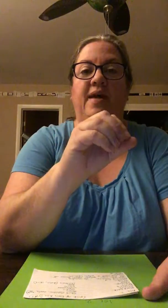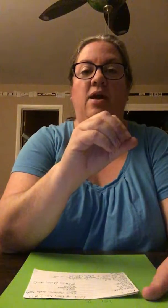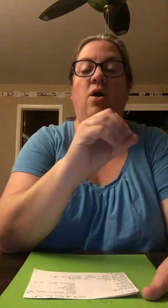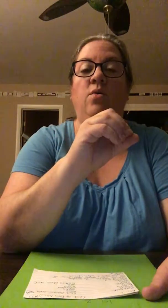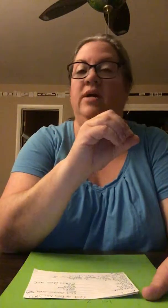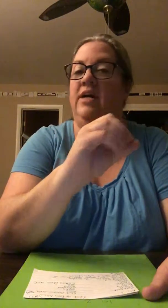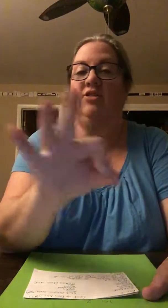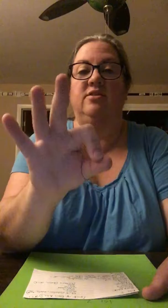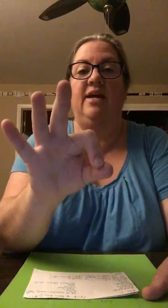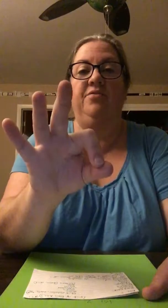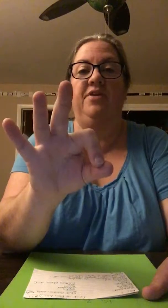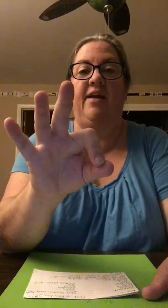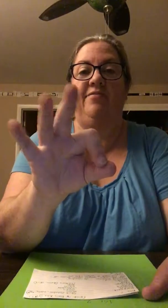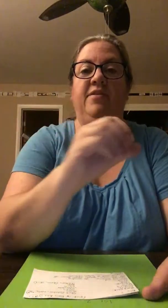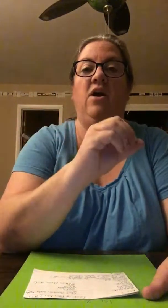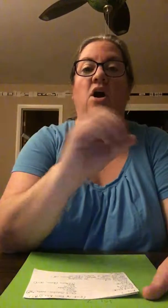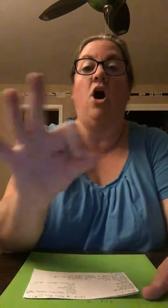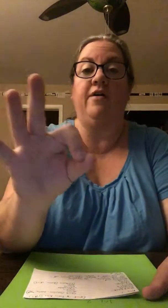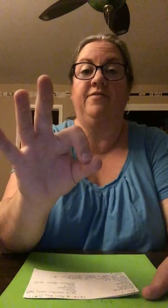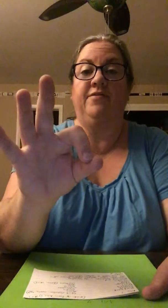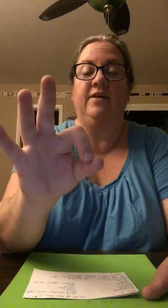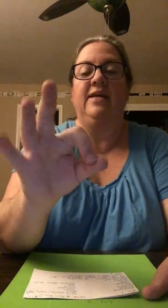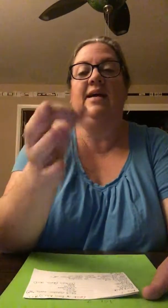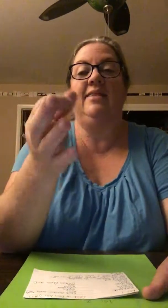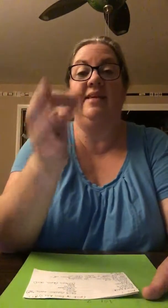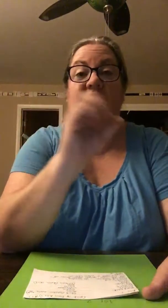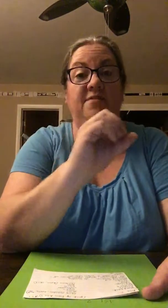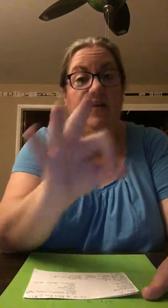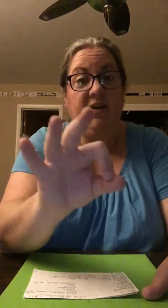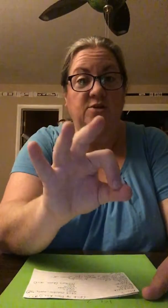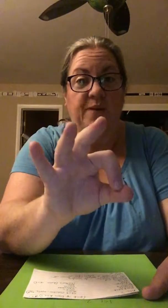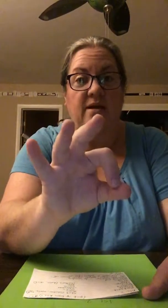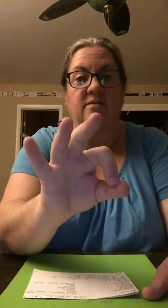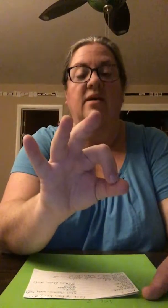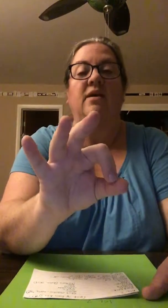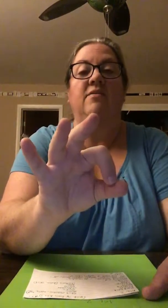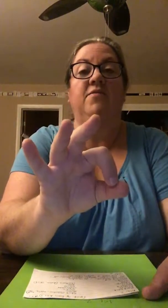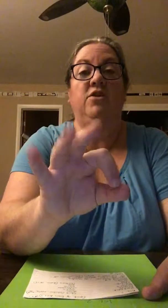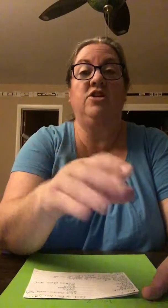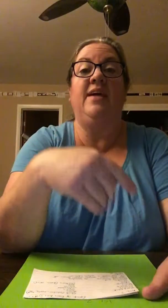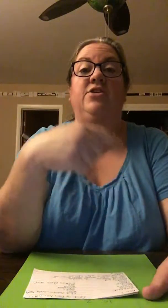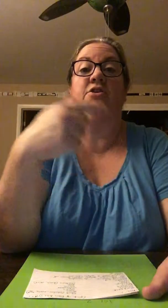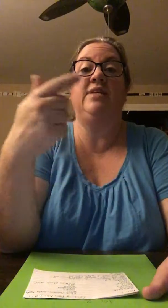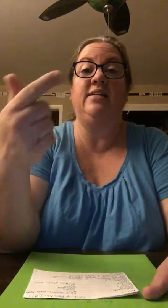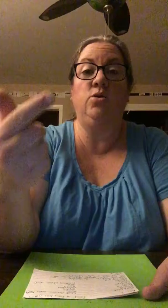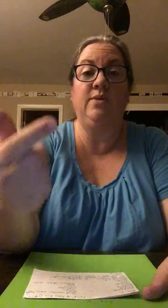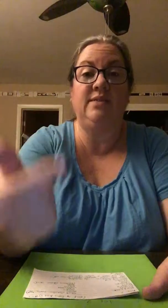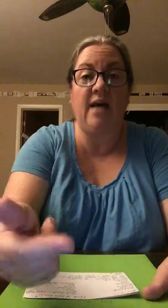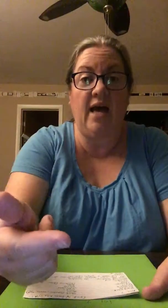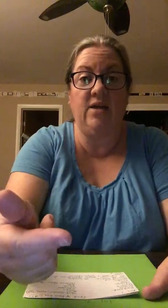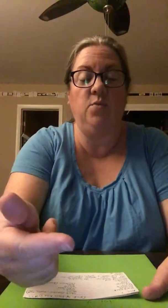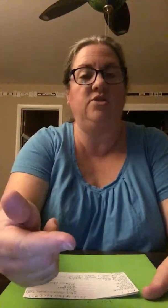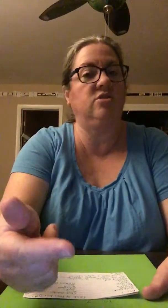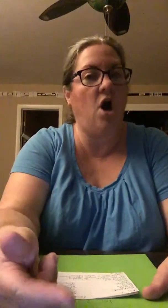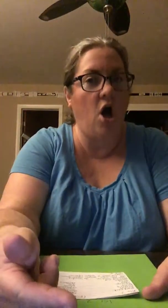that O, and just slide over an F, off. This is the finger spelled version that turned into a sign, which is